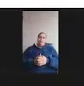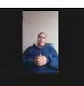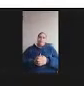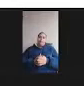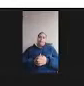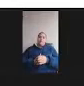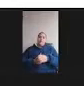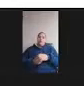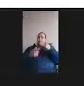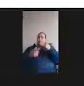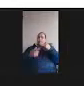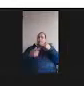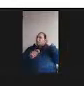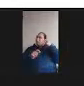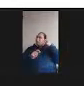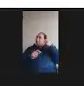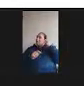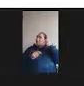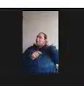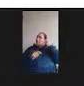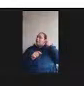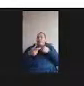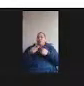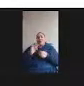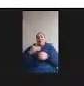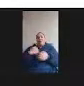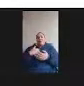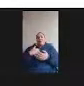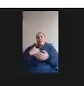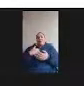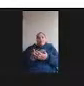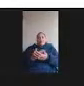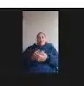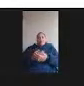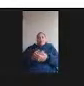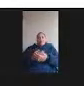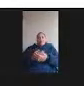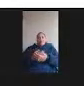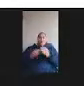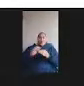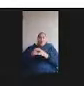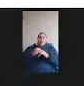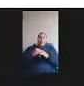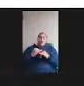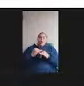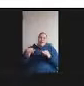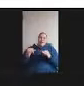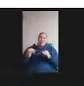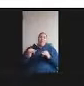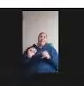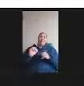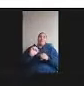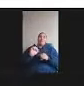Chairperson, if I may, the digital online platform is a